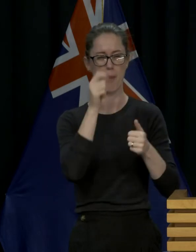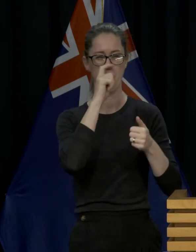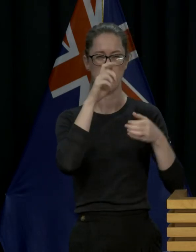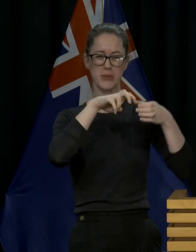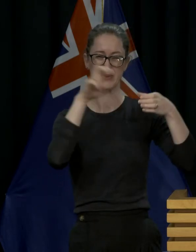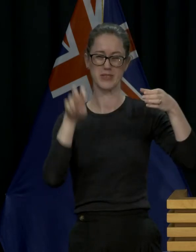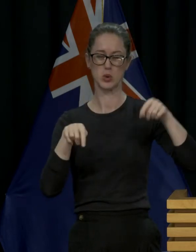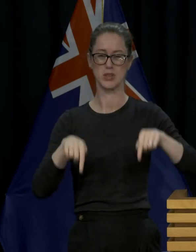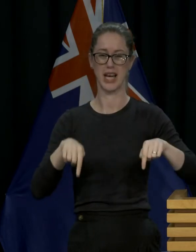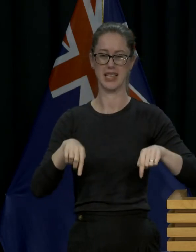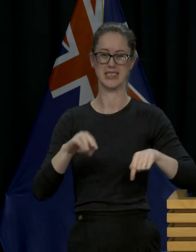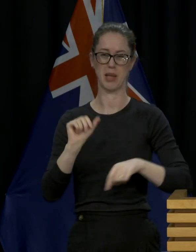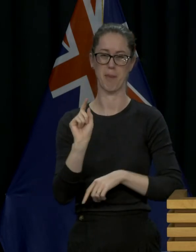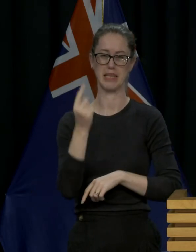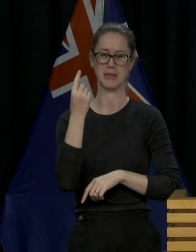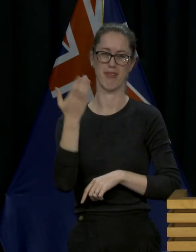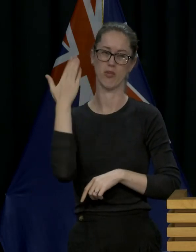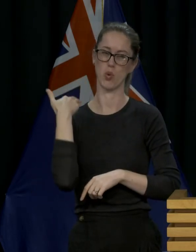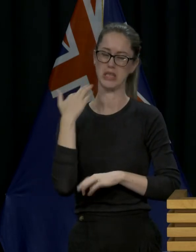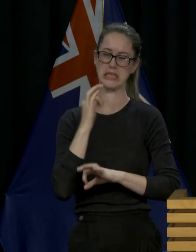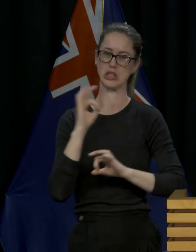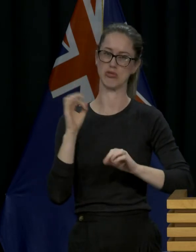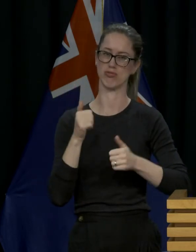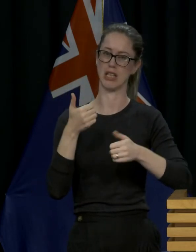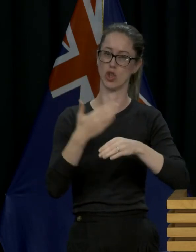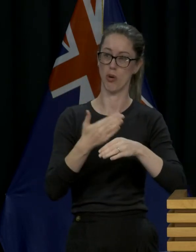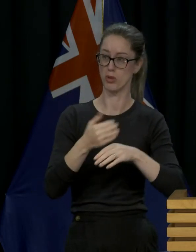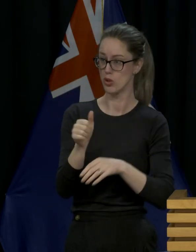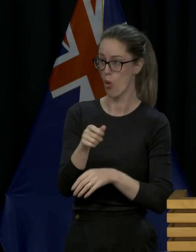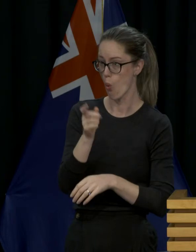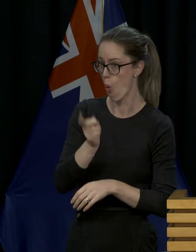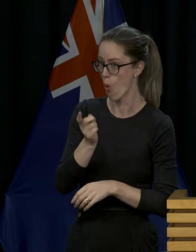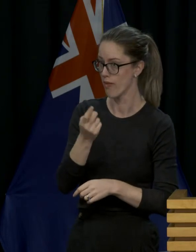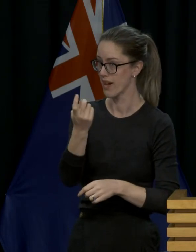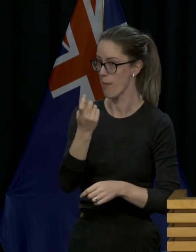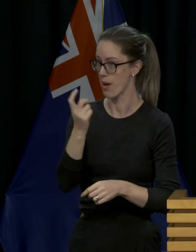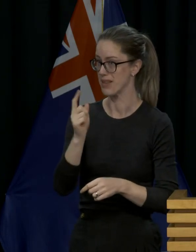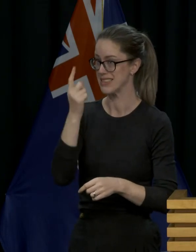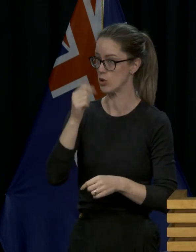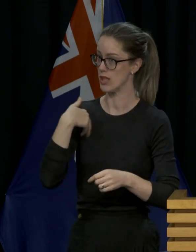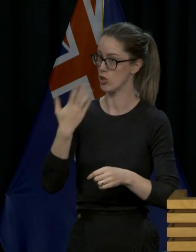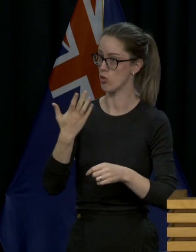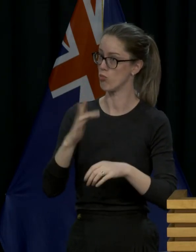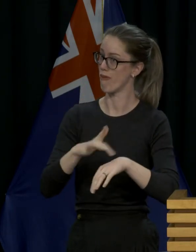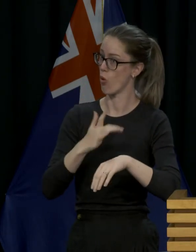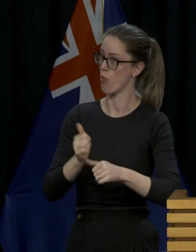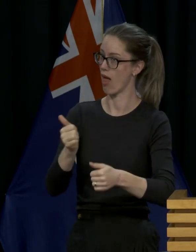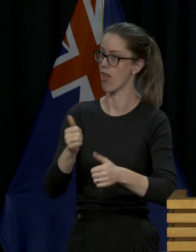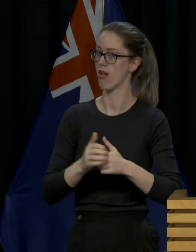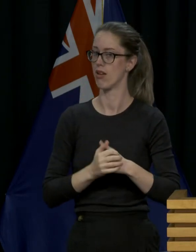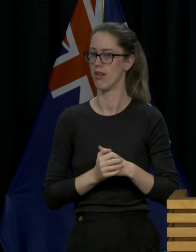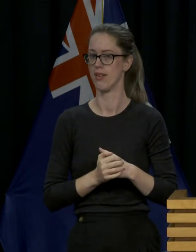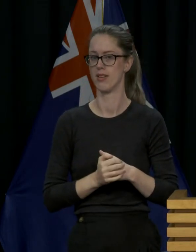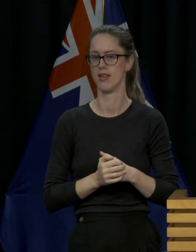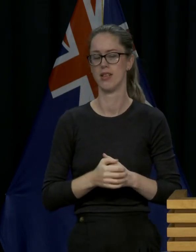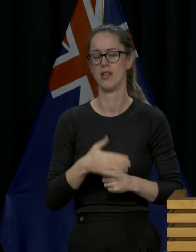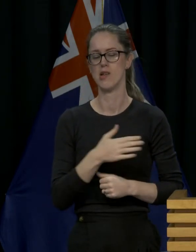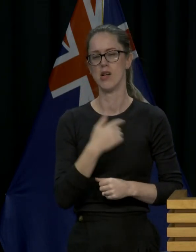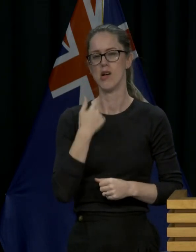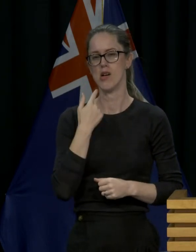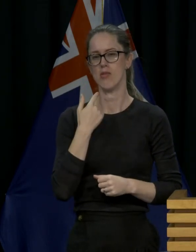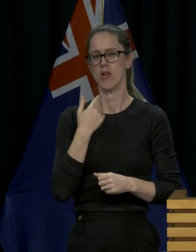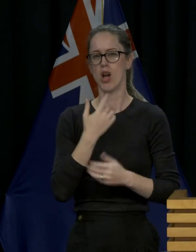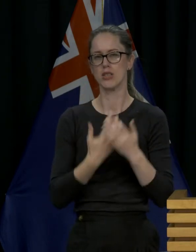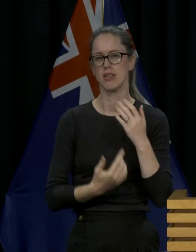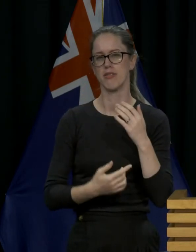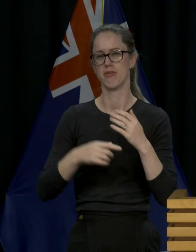for those ministers who weren't delivering. Should that be a warning to those coming through, those new ones? Oh, look, I take a range of factors into